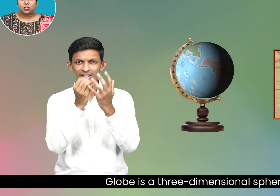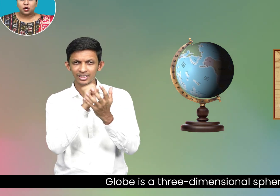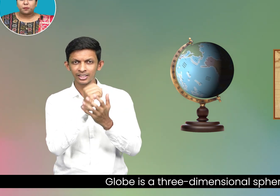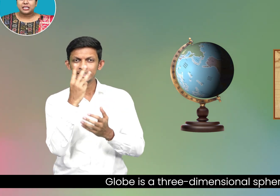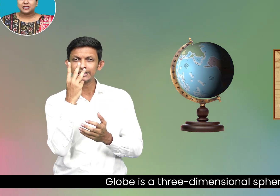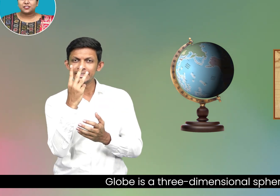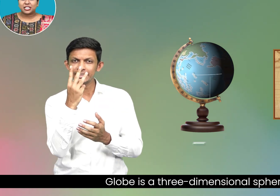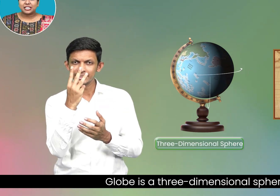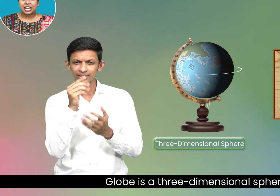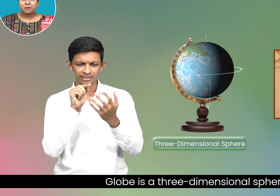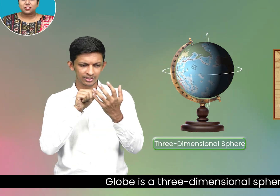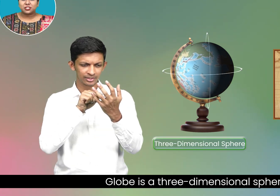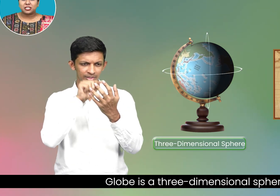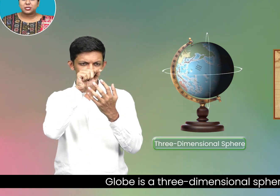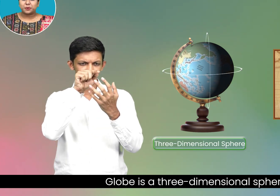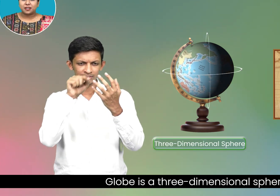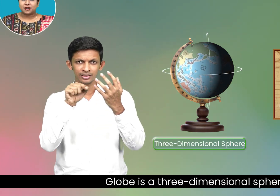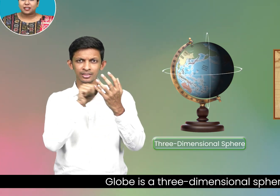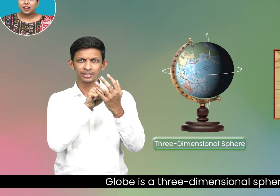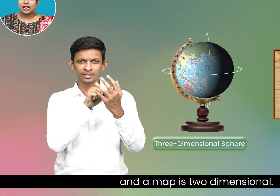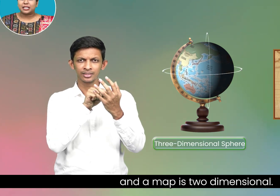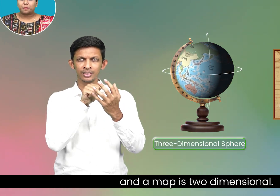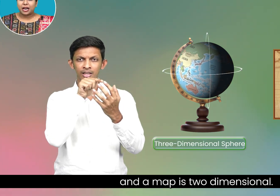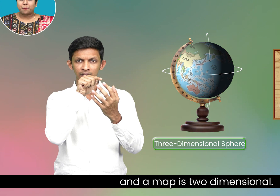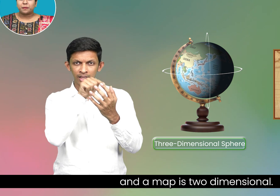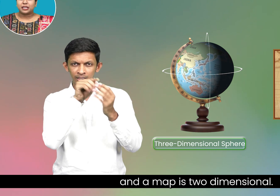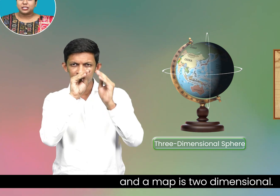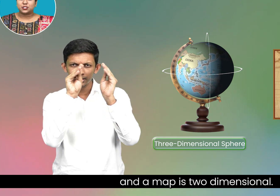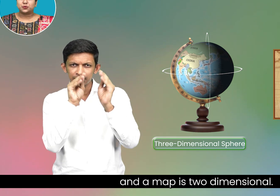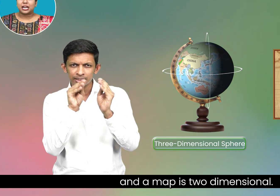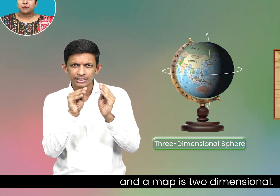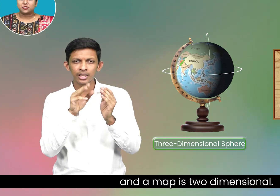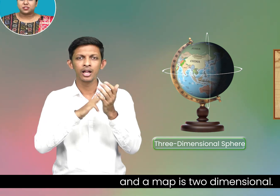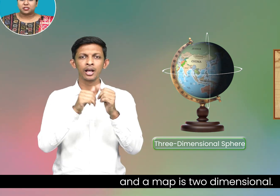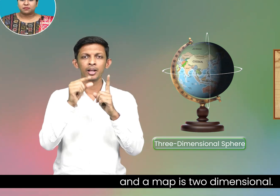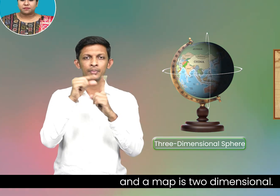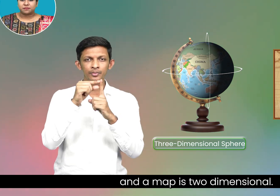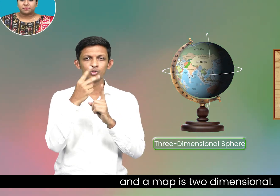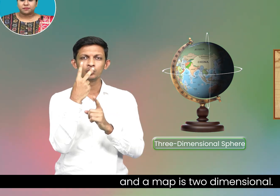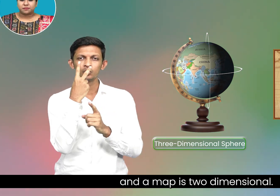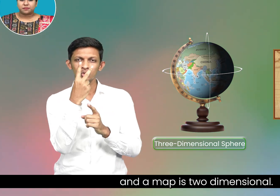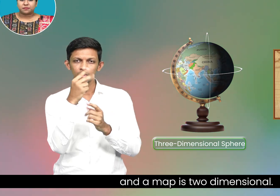Globe is a three-dimensional sphere and a map is two-dimensional.